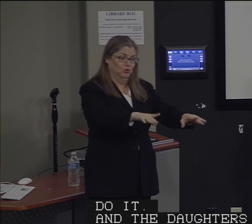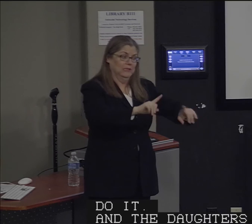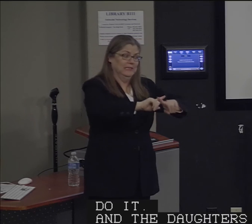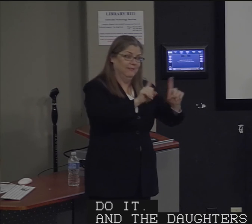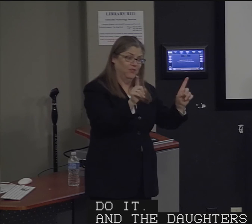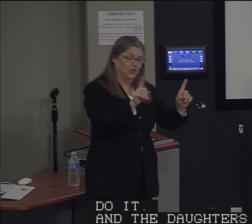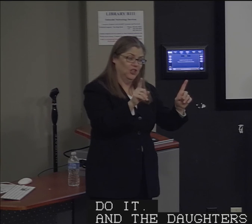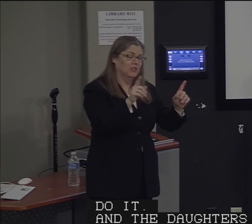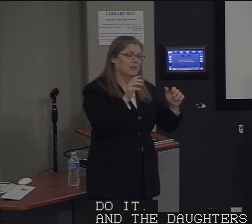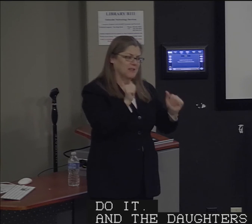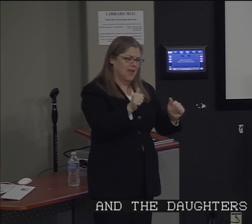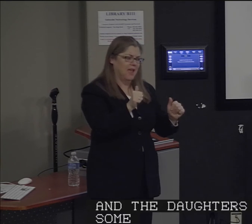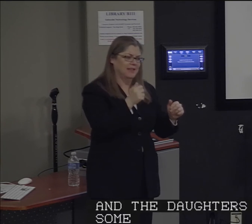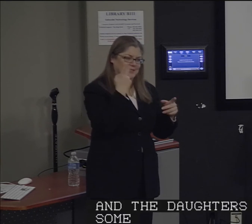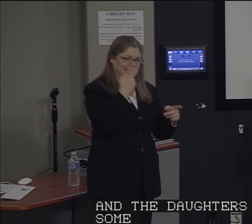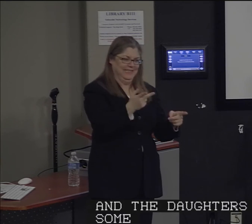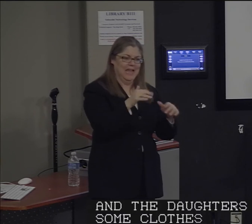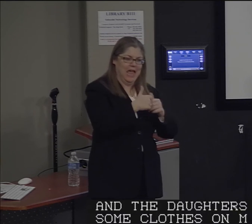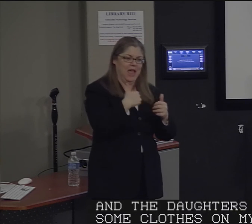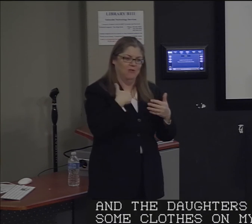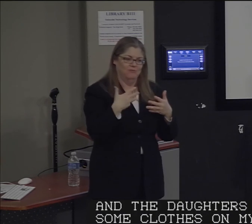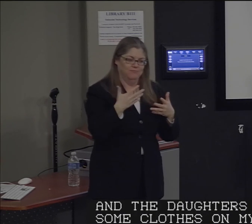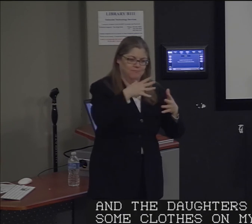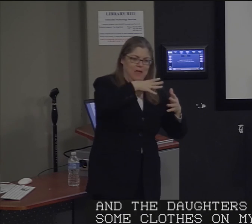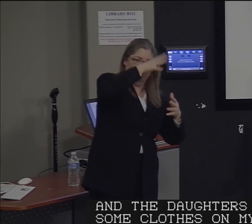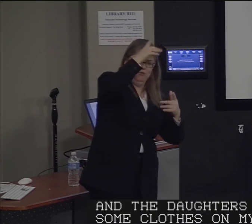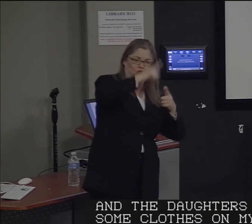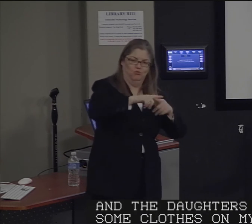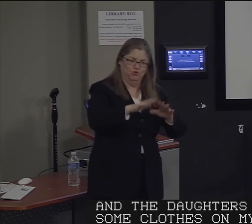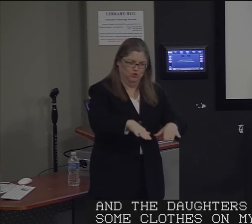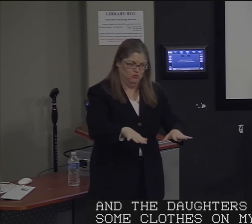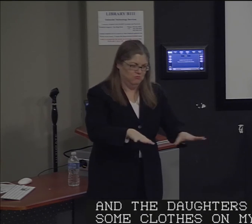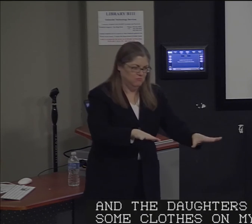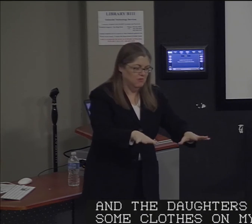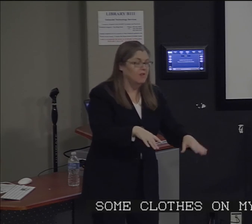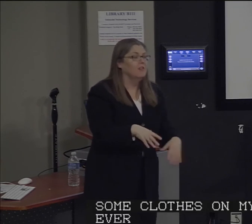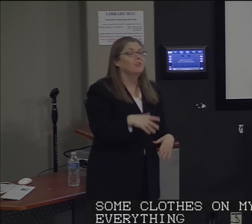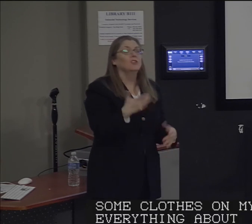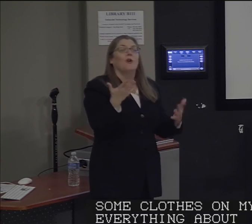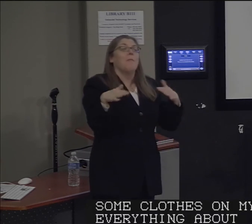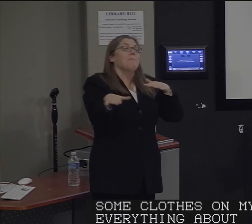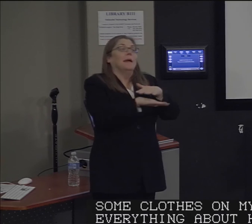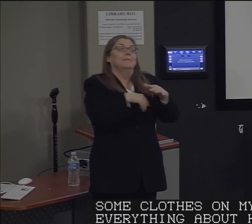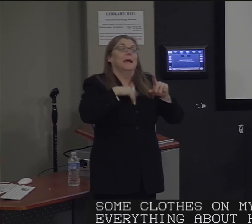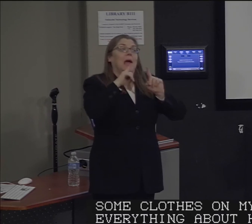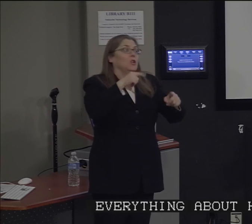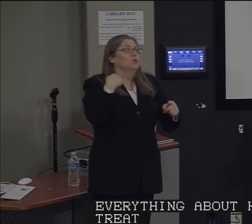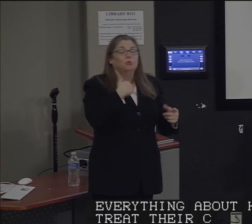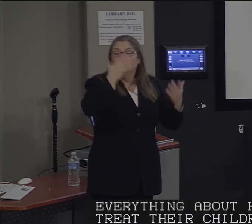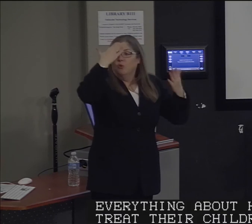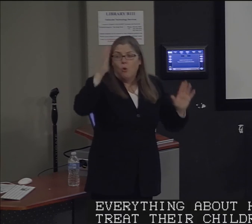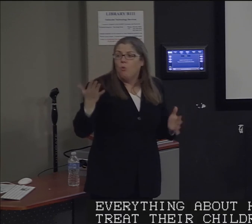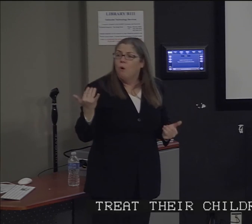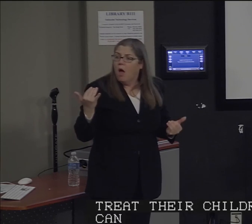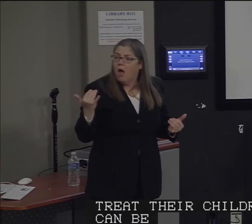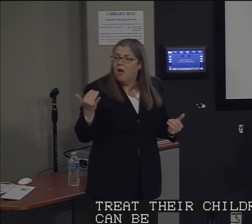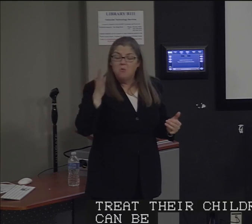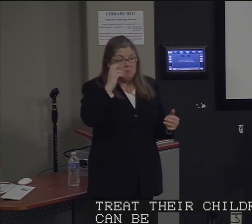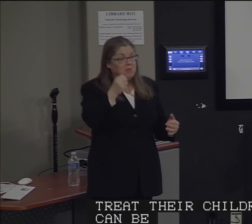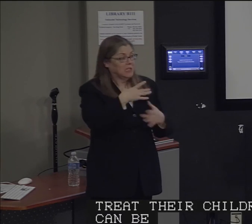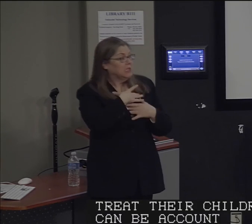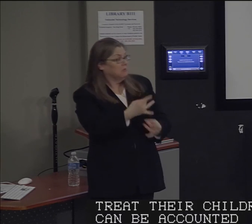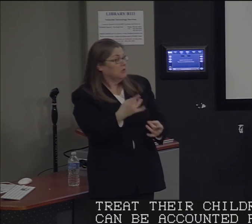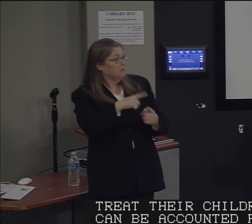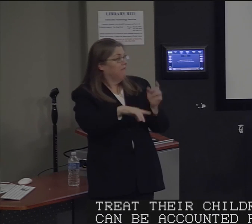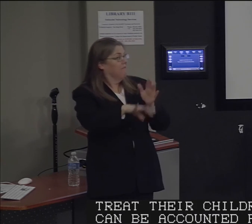accounted for that way. So basically, I say, we don't know. It would be interesting to find out.